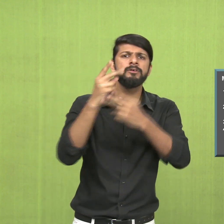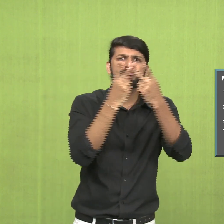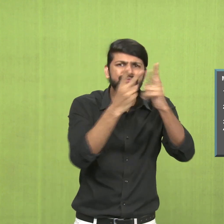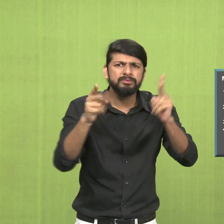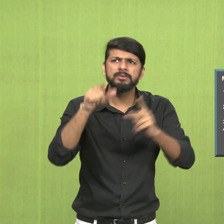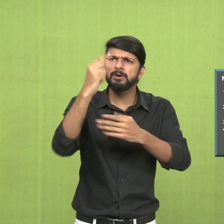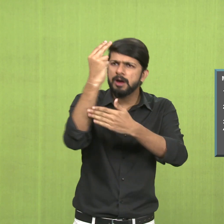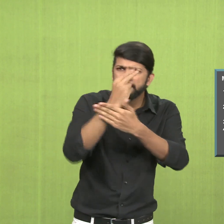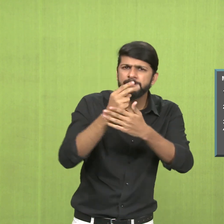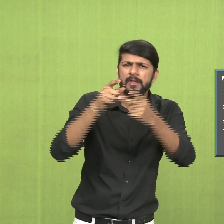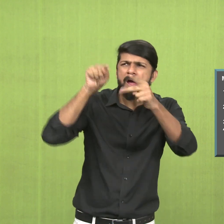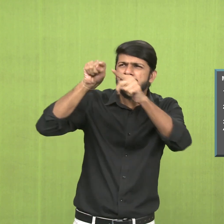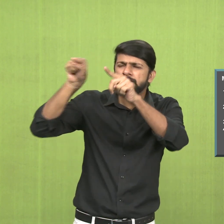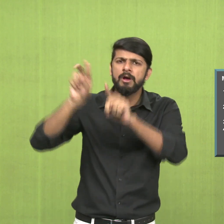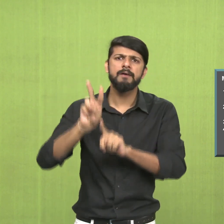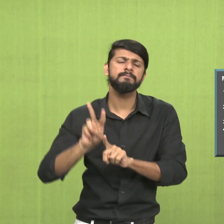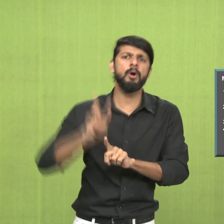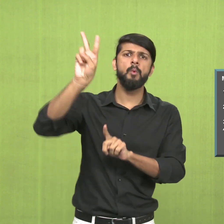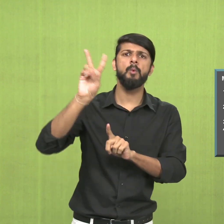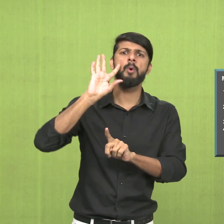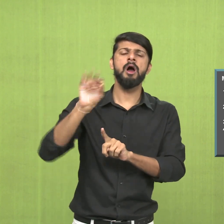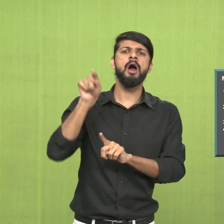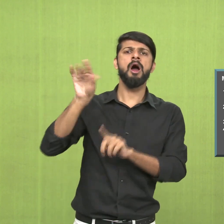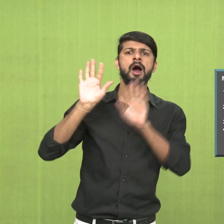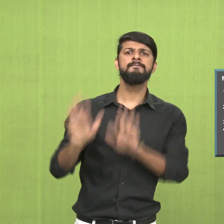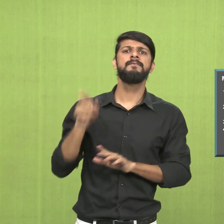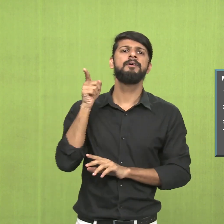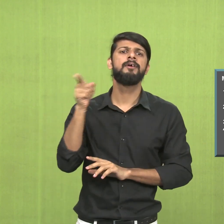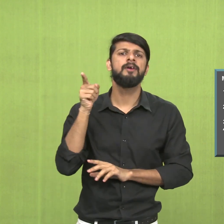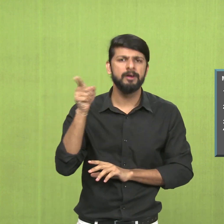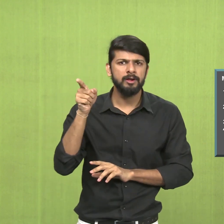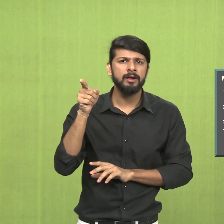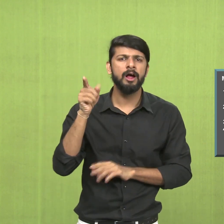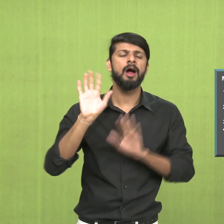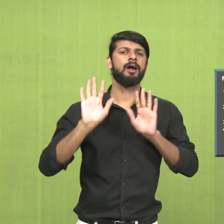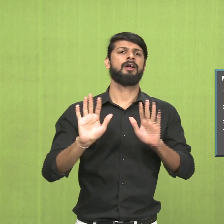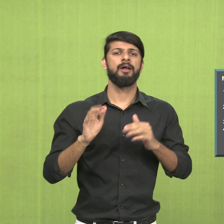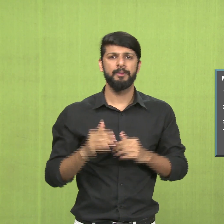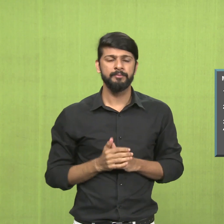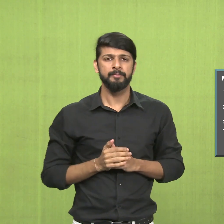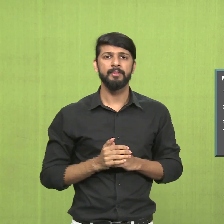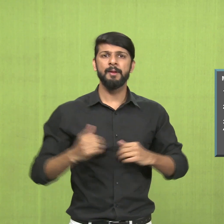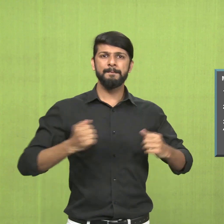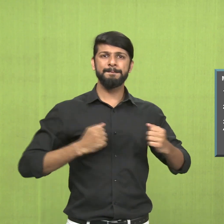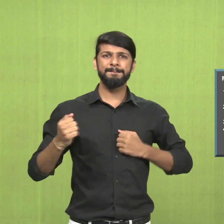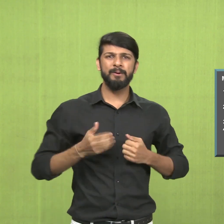Art is actually the history of the aspirations and values of mankind.